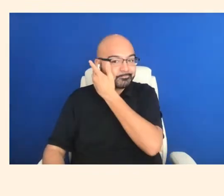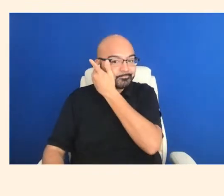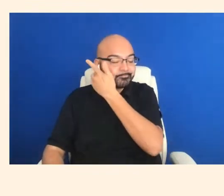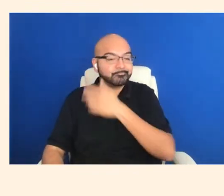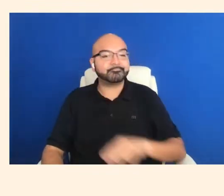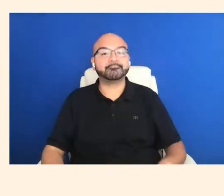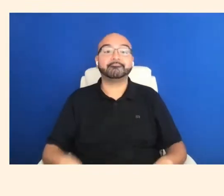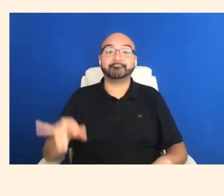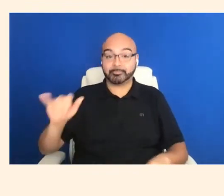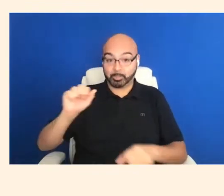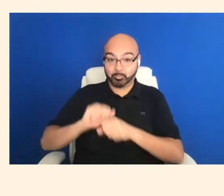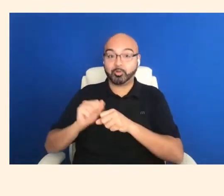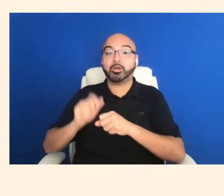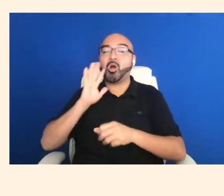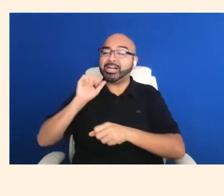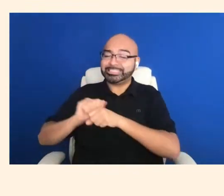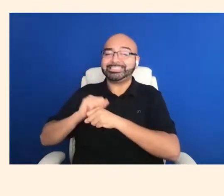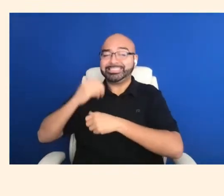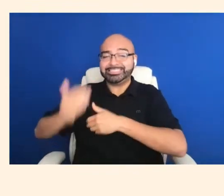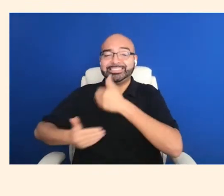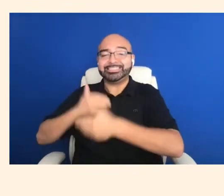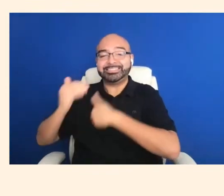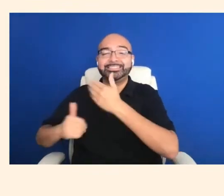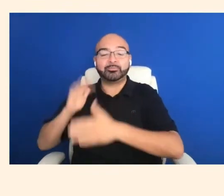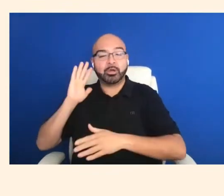burn out doing this work.